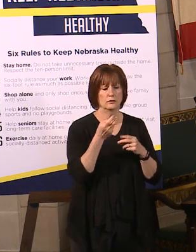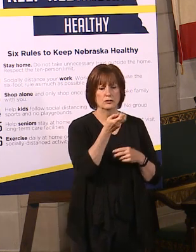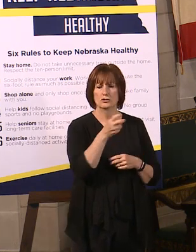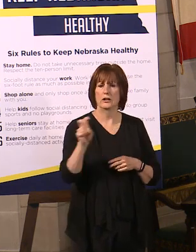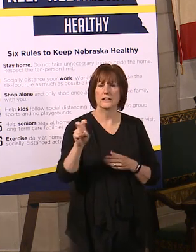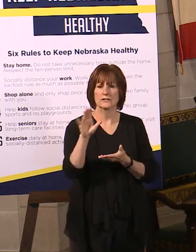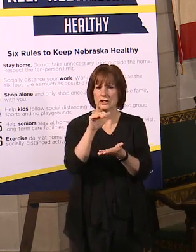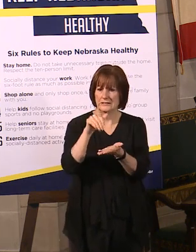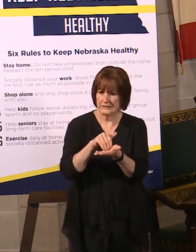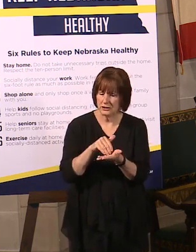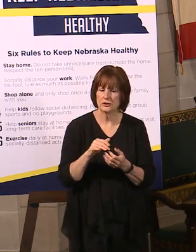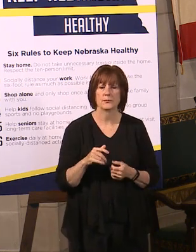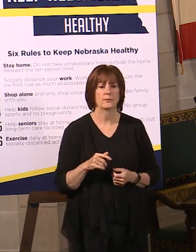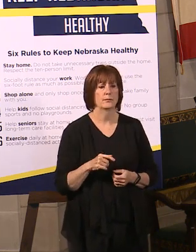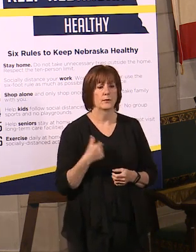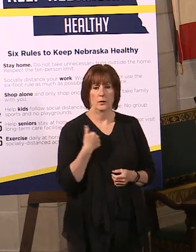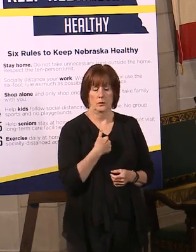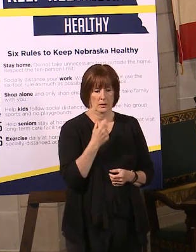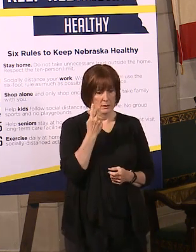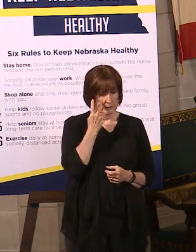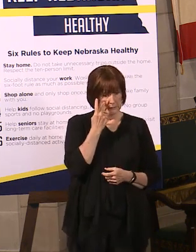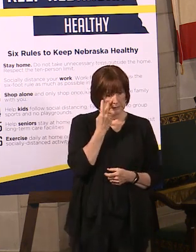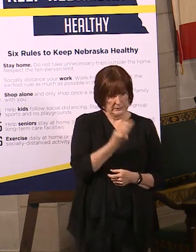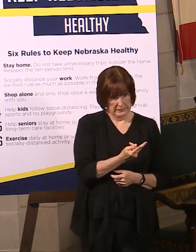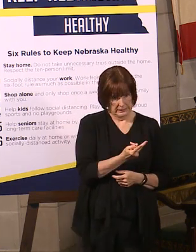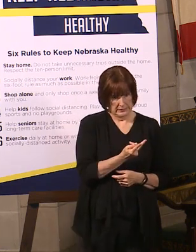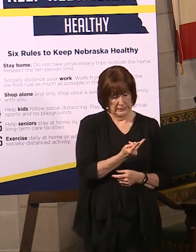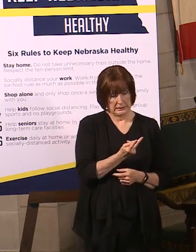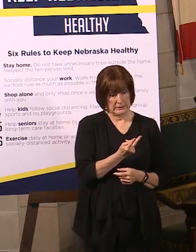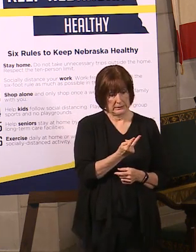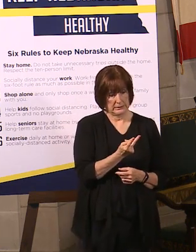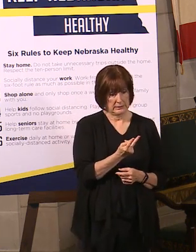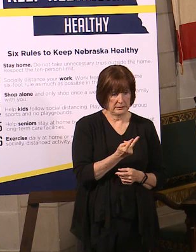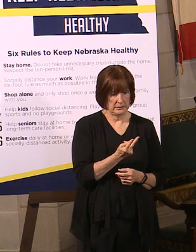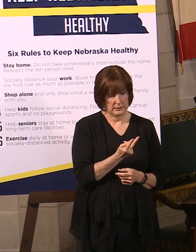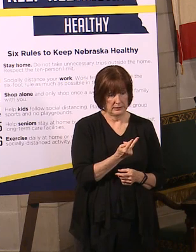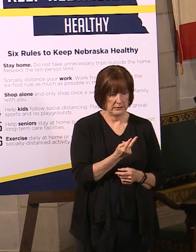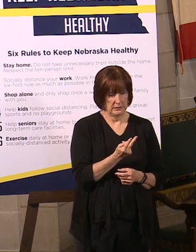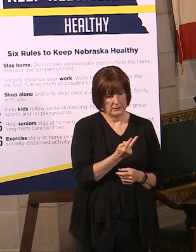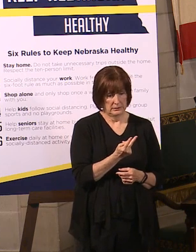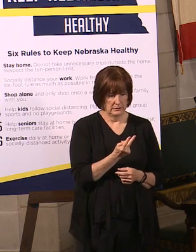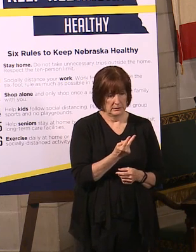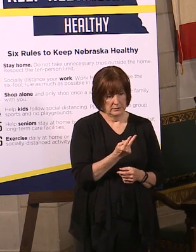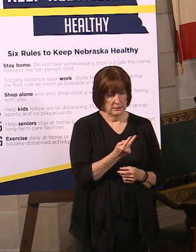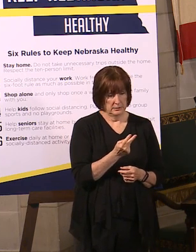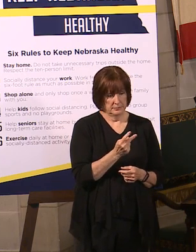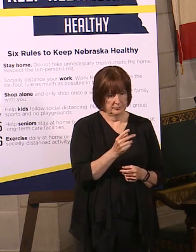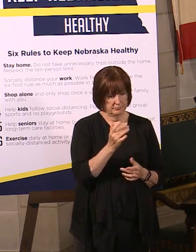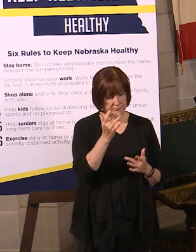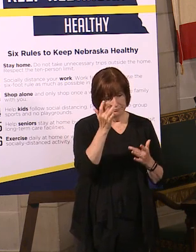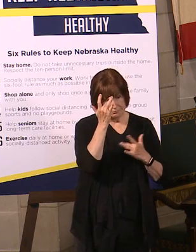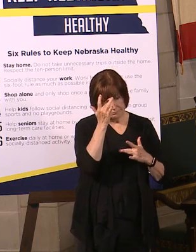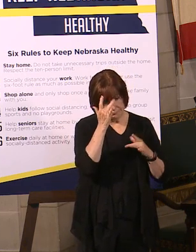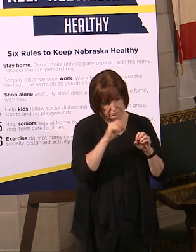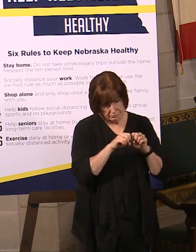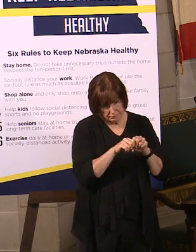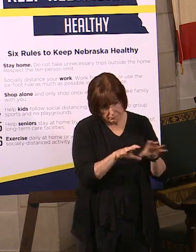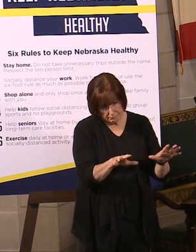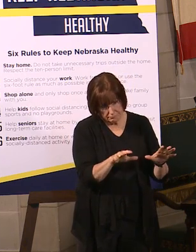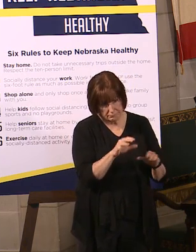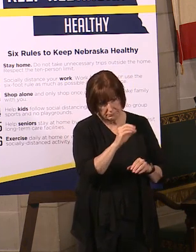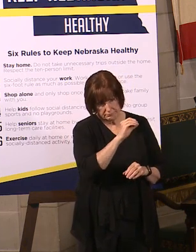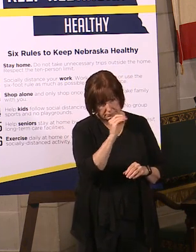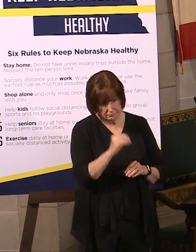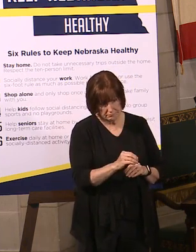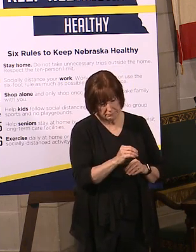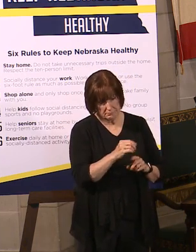in the past, when we see a number of cases, or maybe even just the percent of cases testing